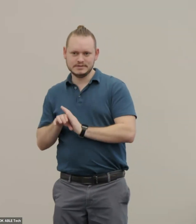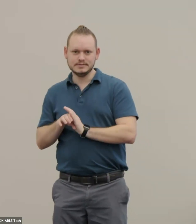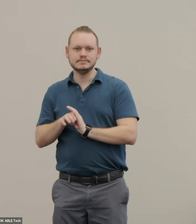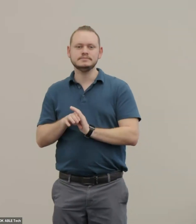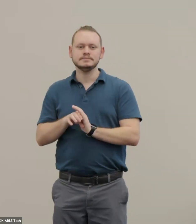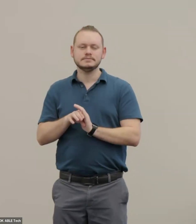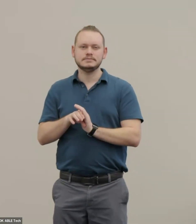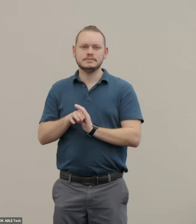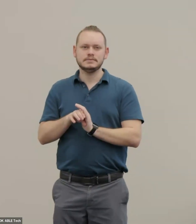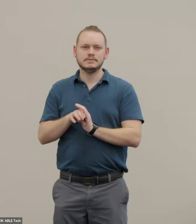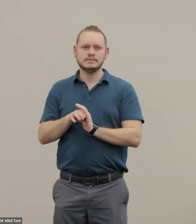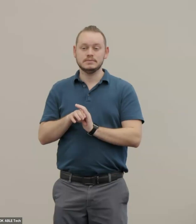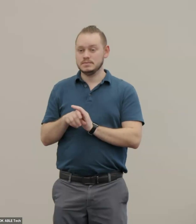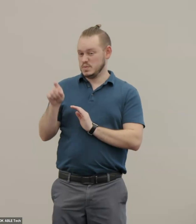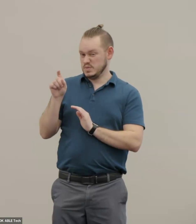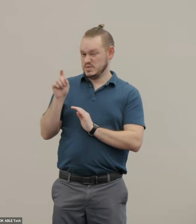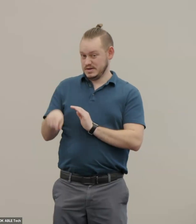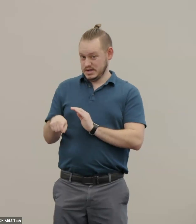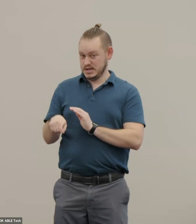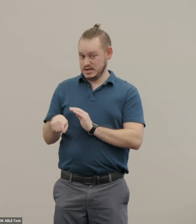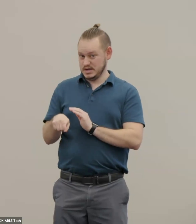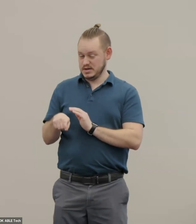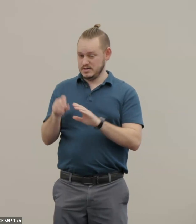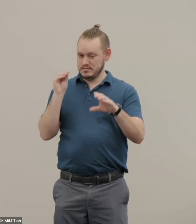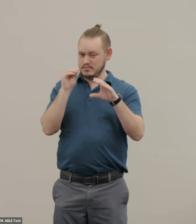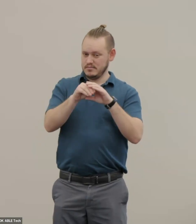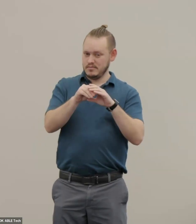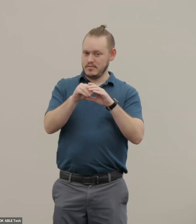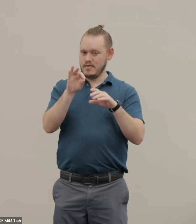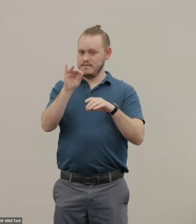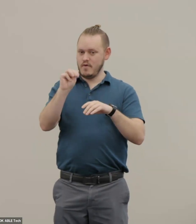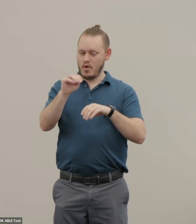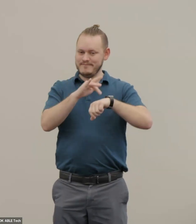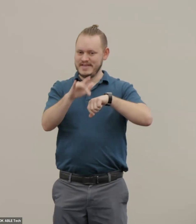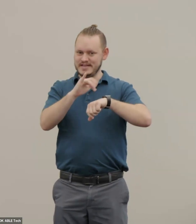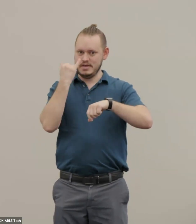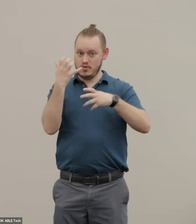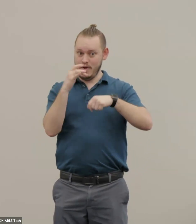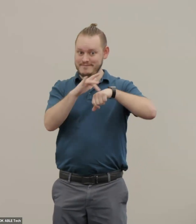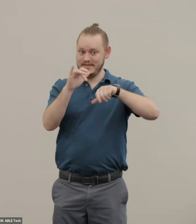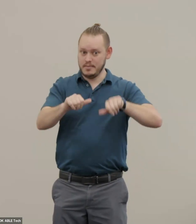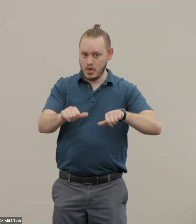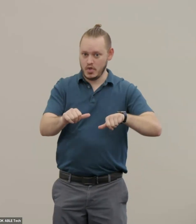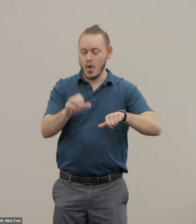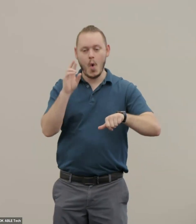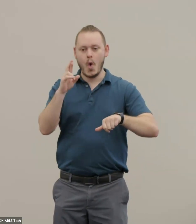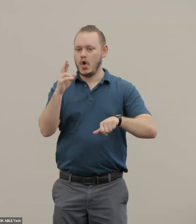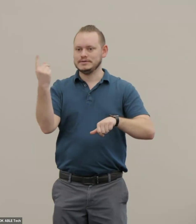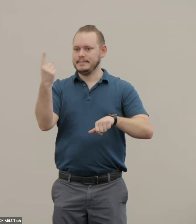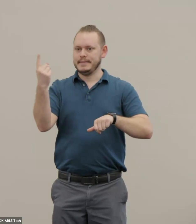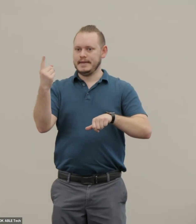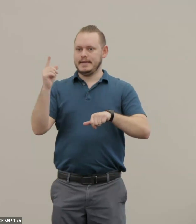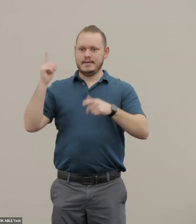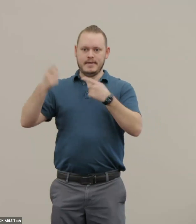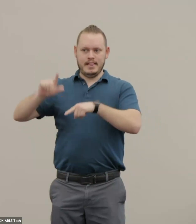okay, do you need to insert form fields if you want it to be fillable in Word? Or is that something that